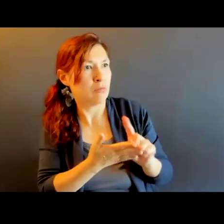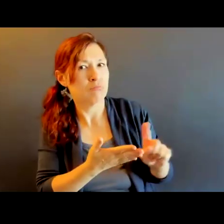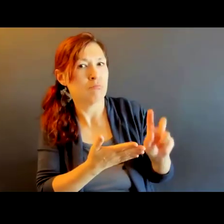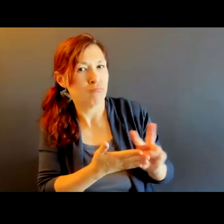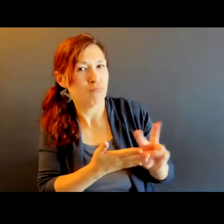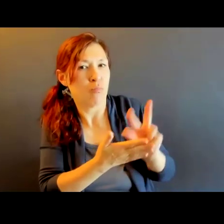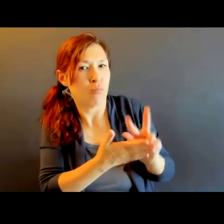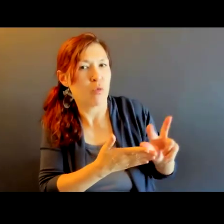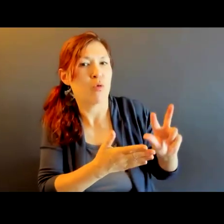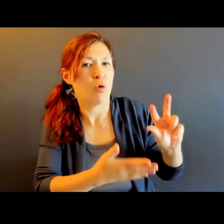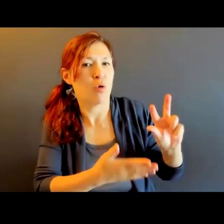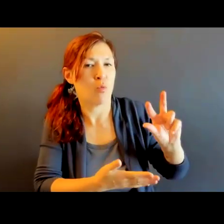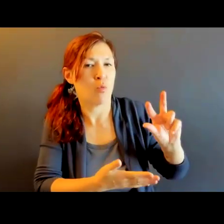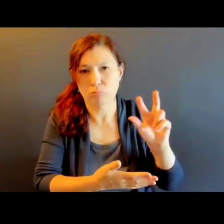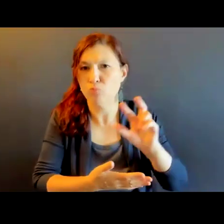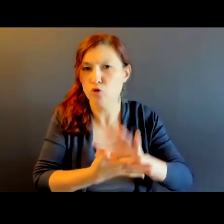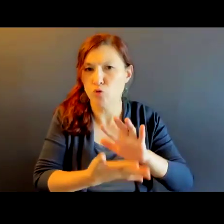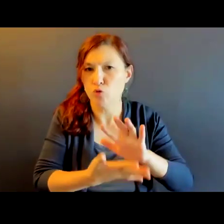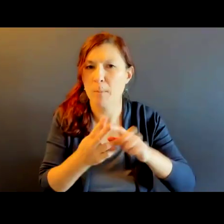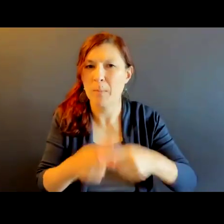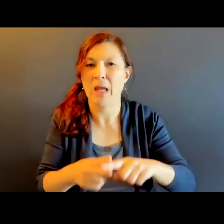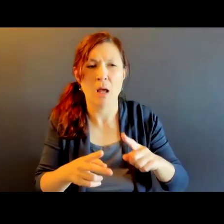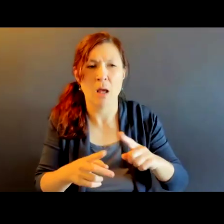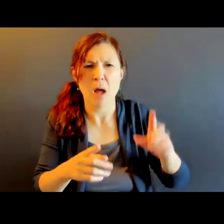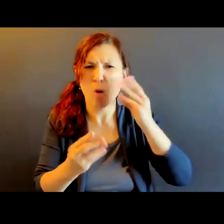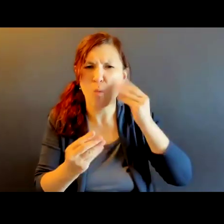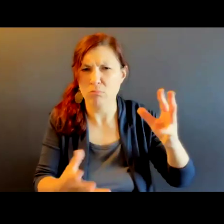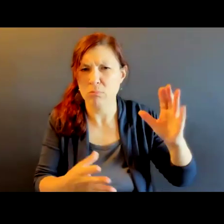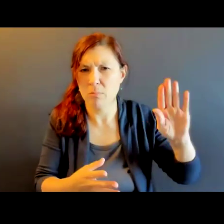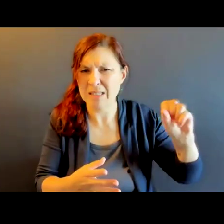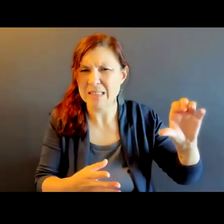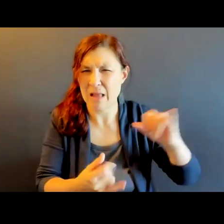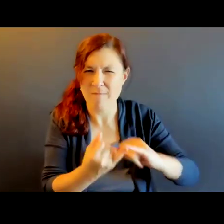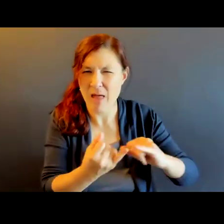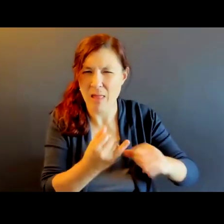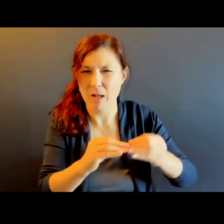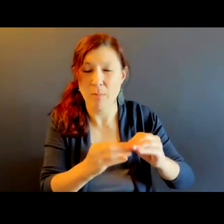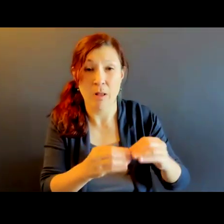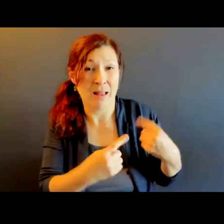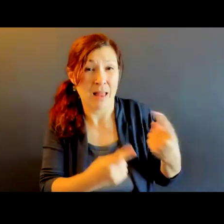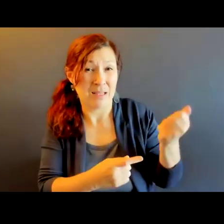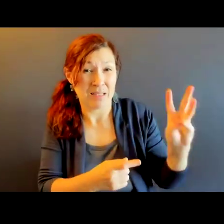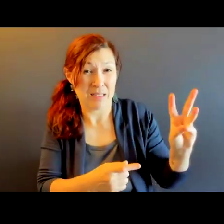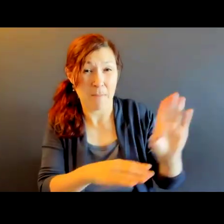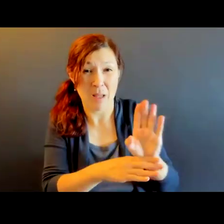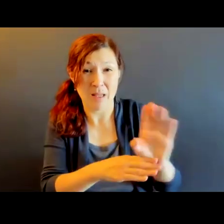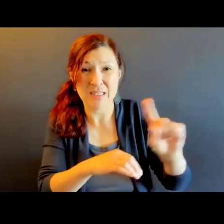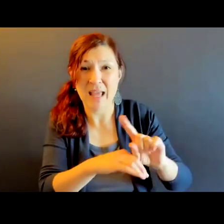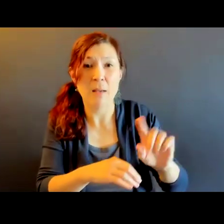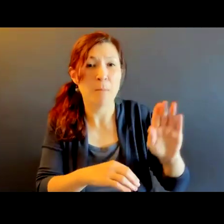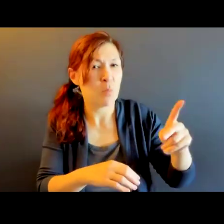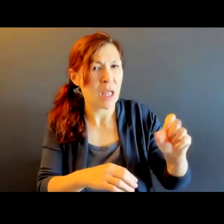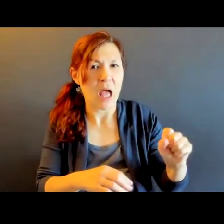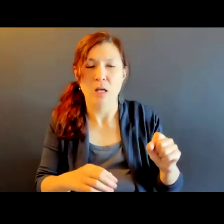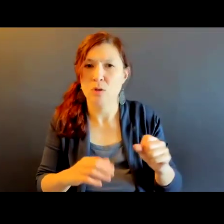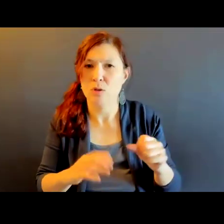update the committee. In the last 16 business days, BPS has registered almost 1,000 students,